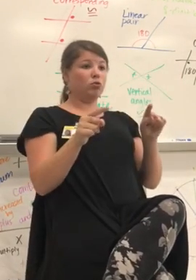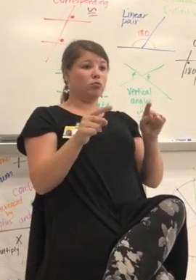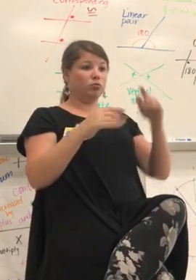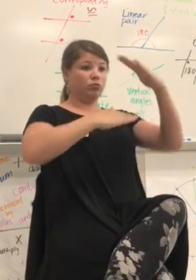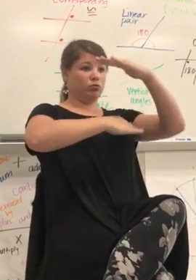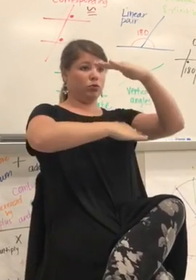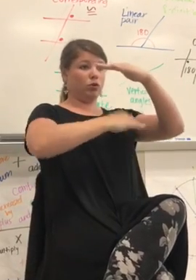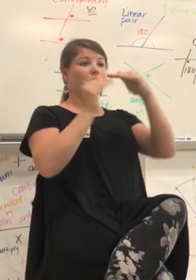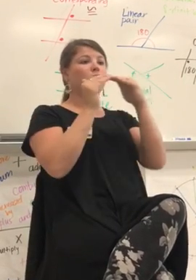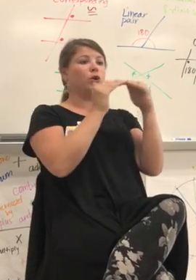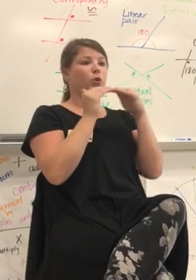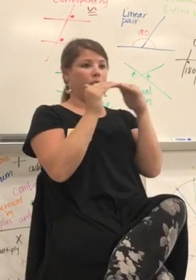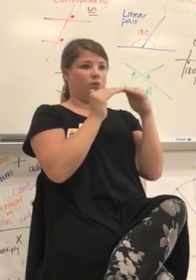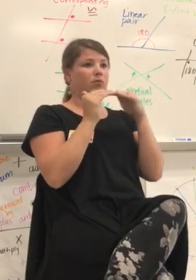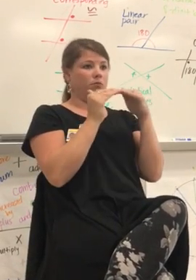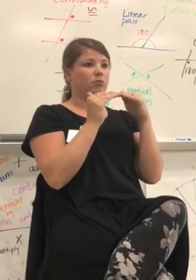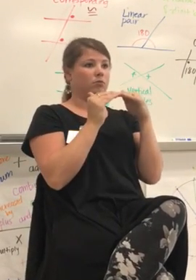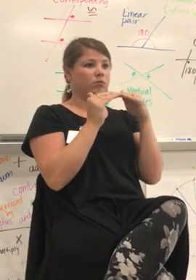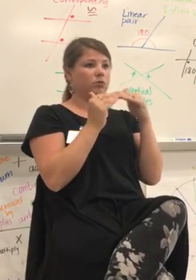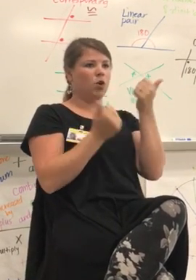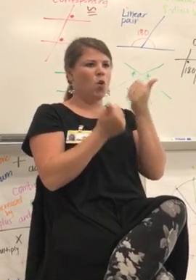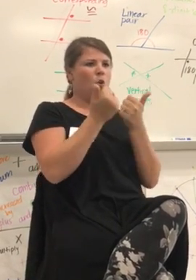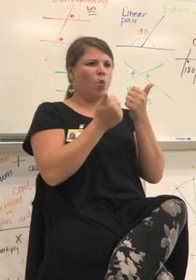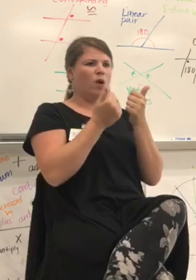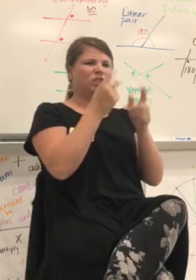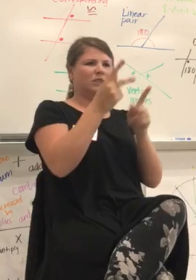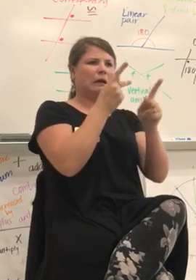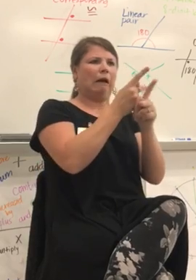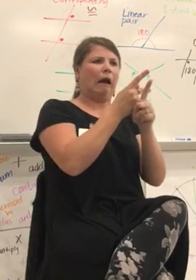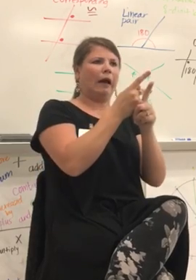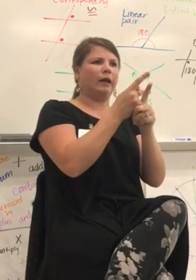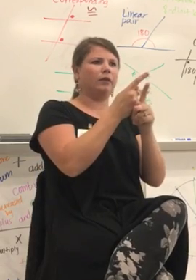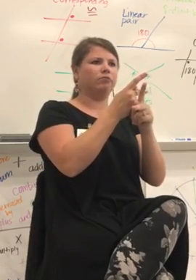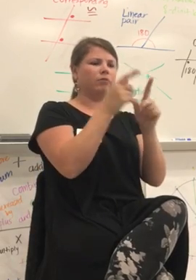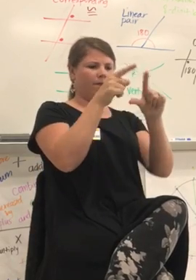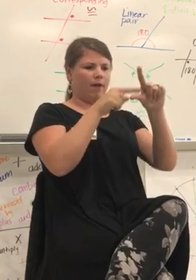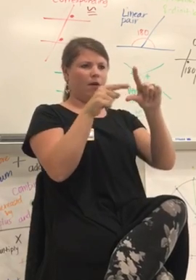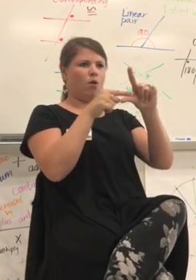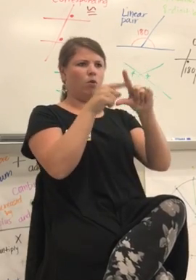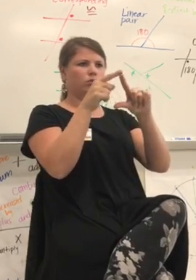What type of angles are those? They are equal, but what type are they?